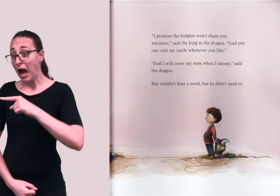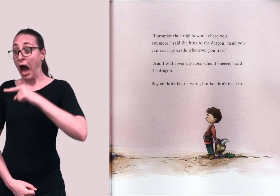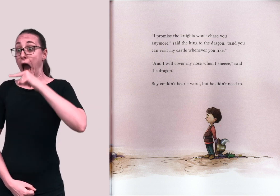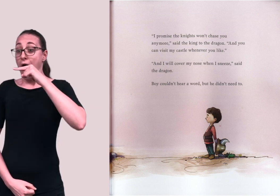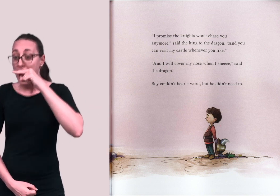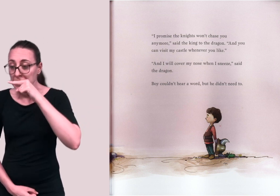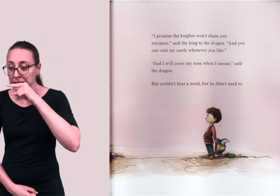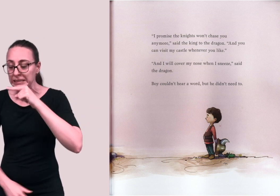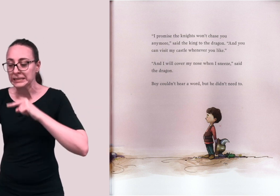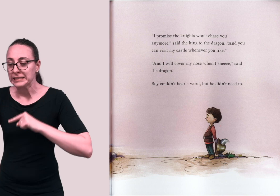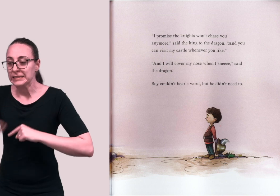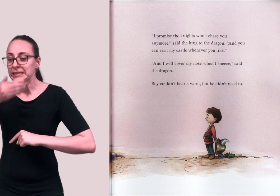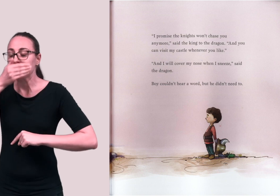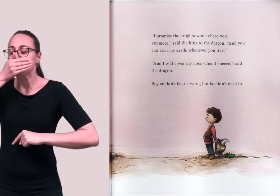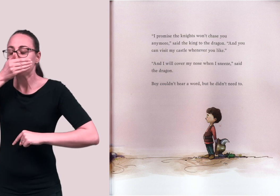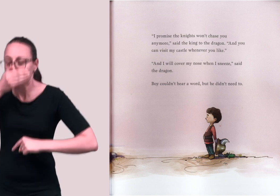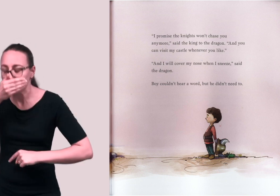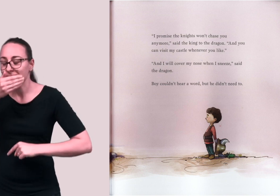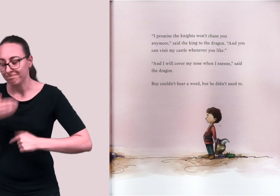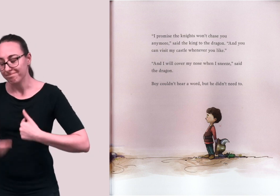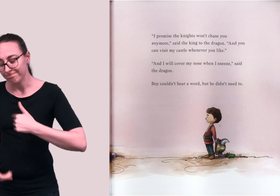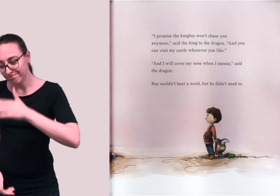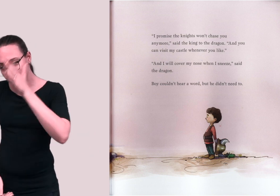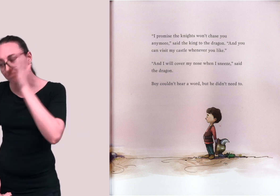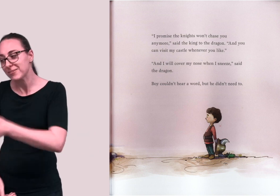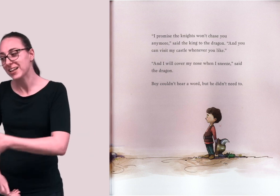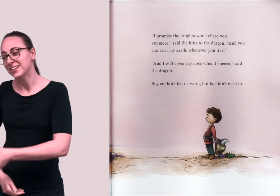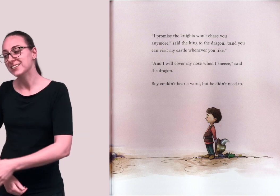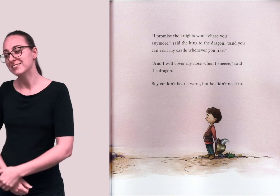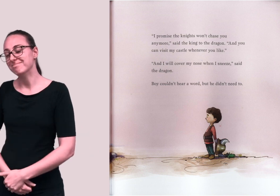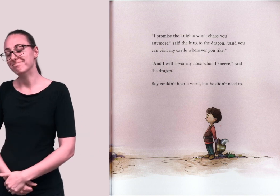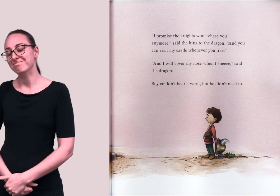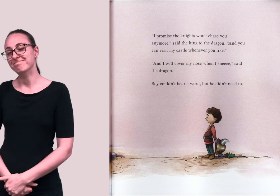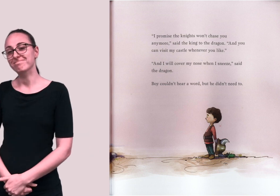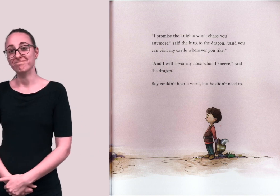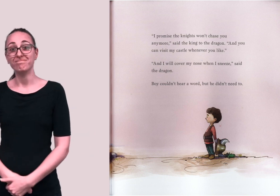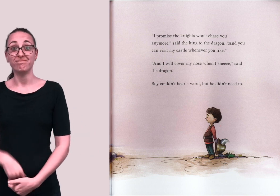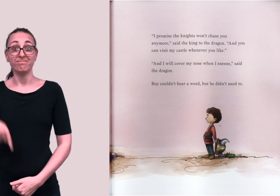I will cover my nose when I sneeze," said the dragon.